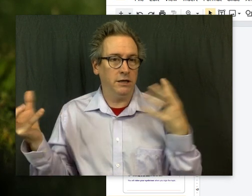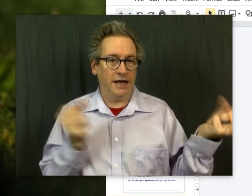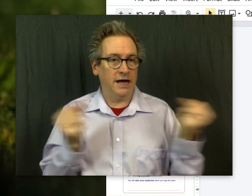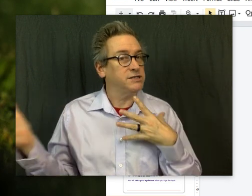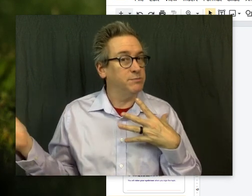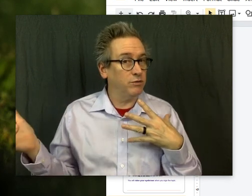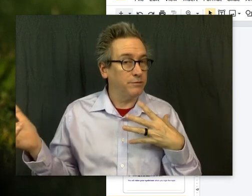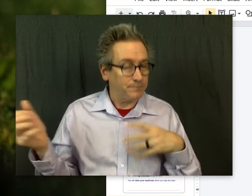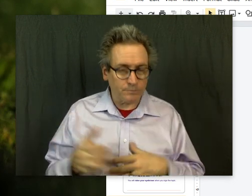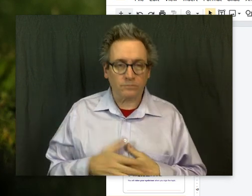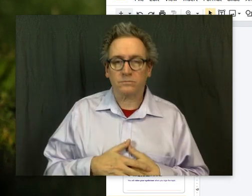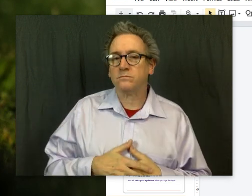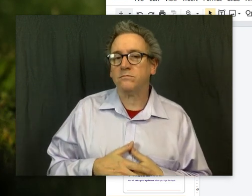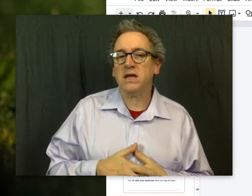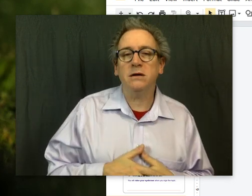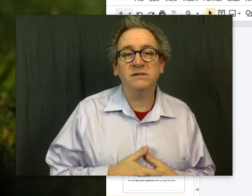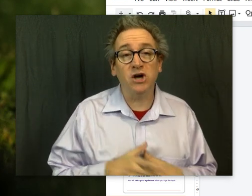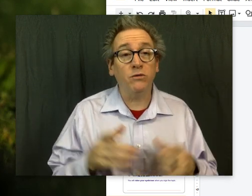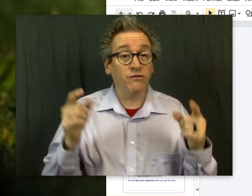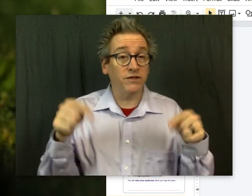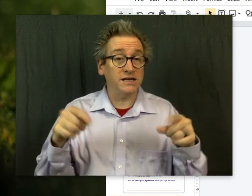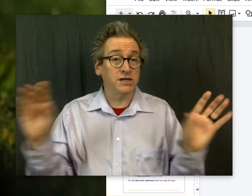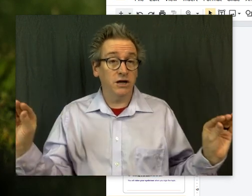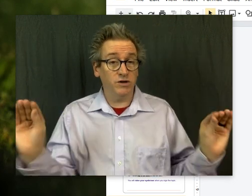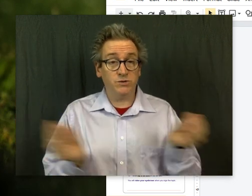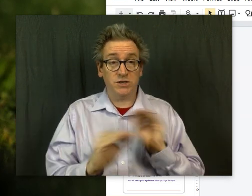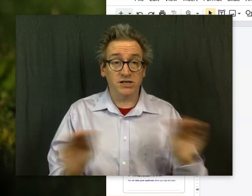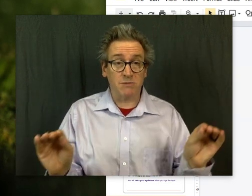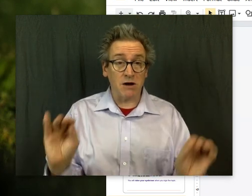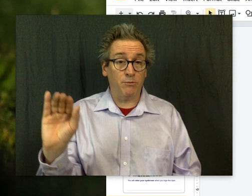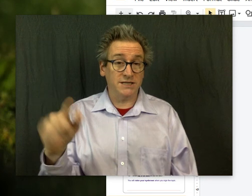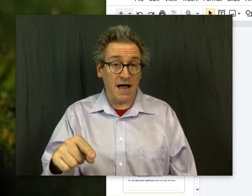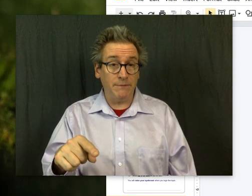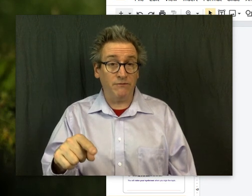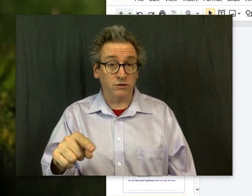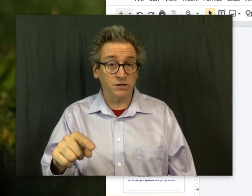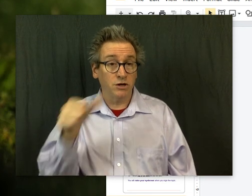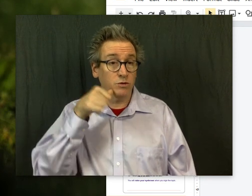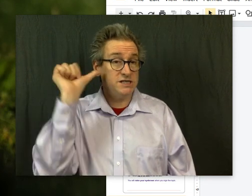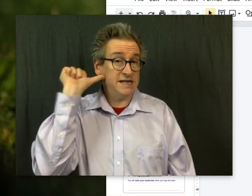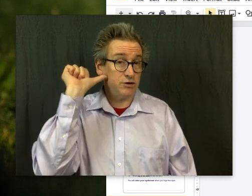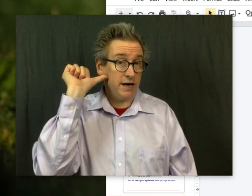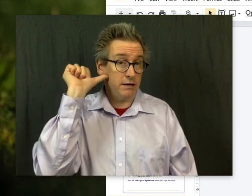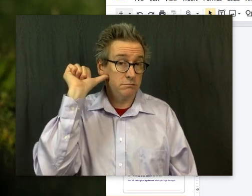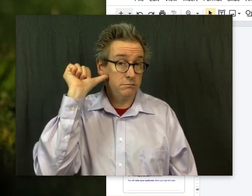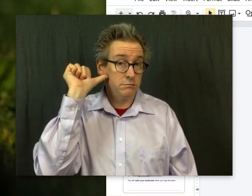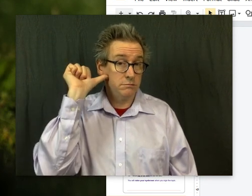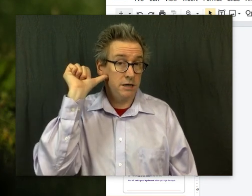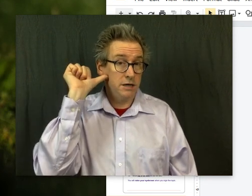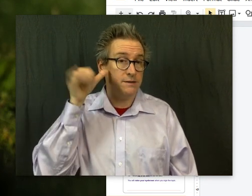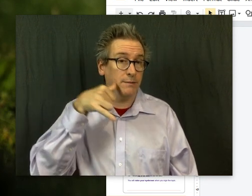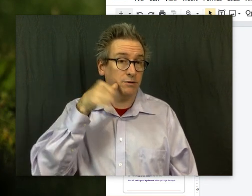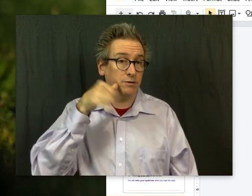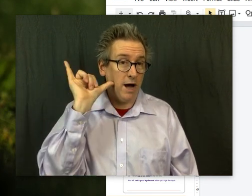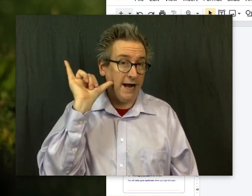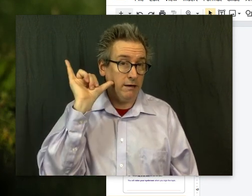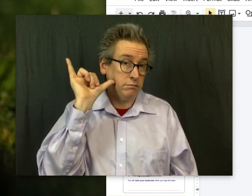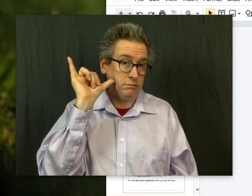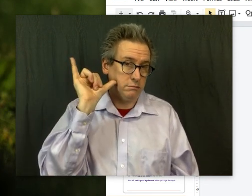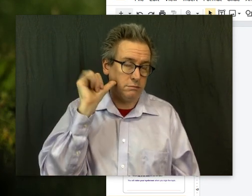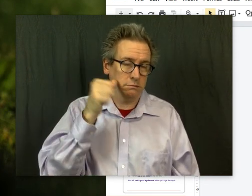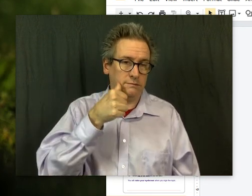until it got smooth. So for this, we switch things around and put time first, which is yesterday. Some people do it with a